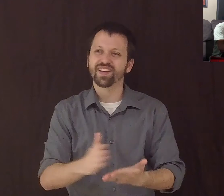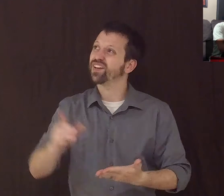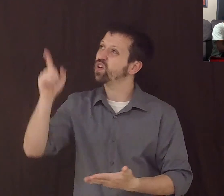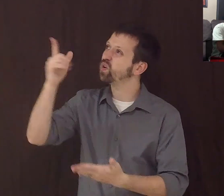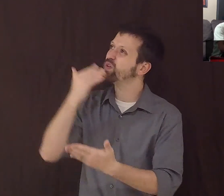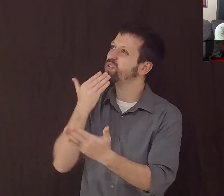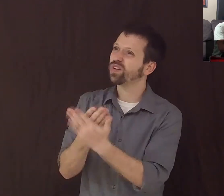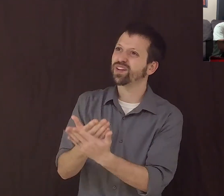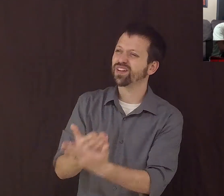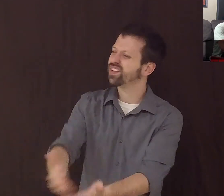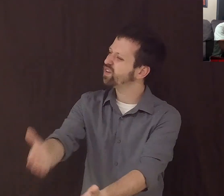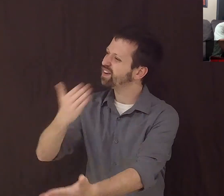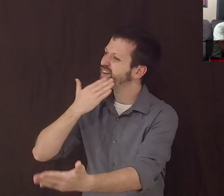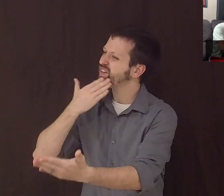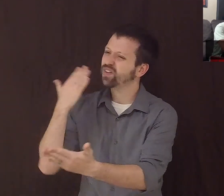are good.